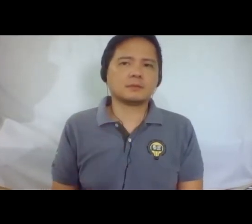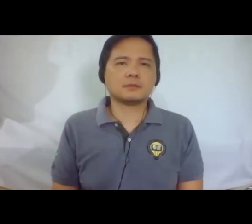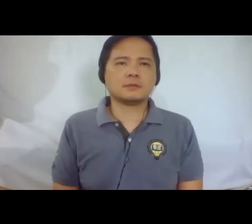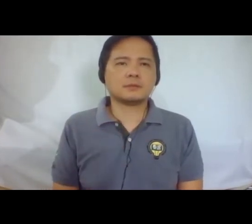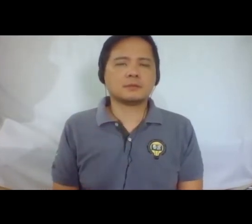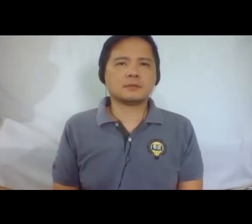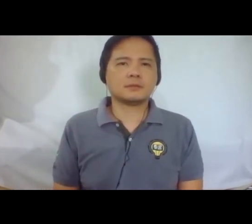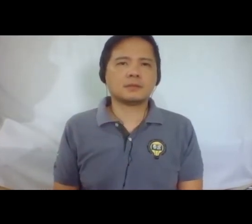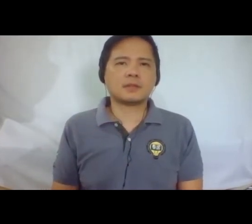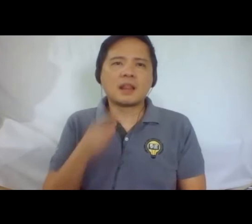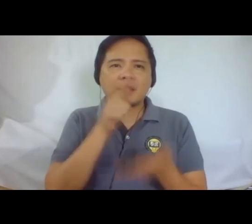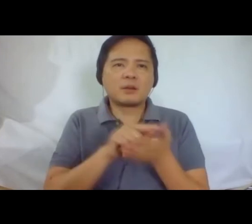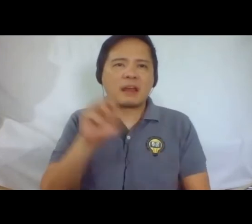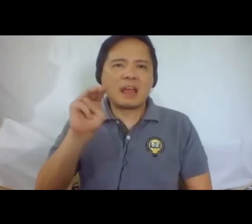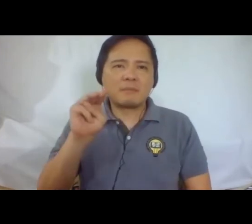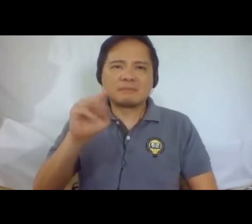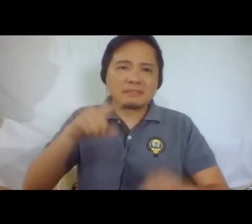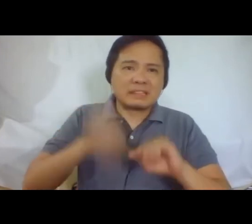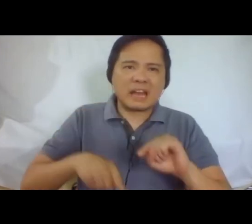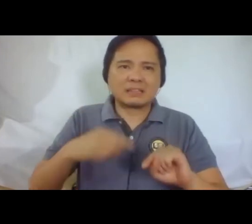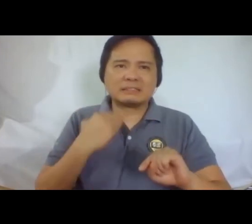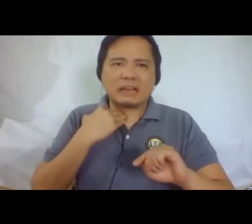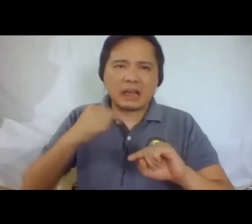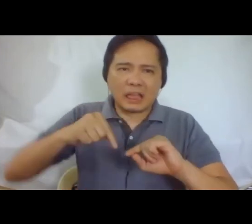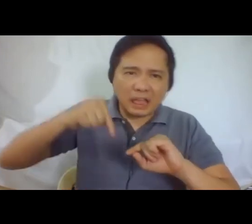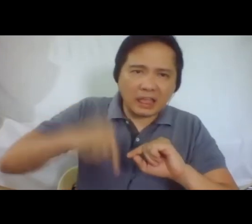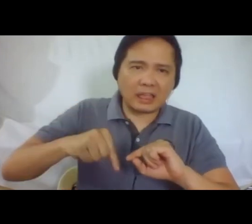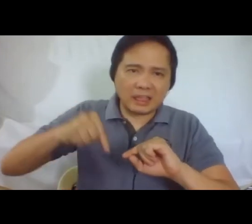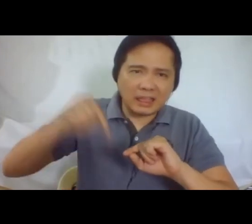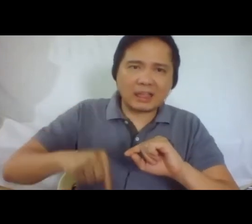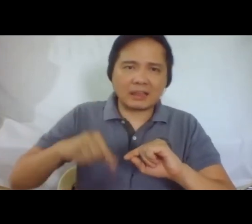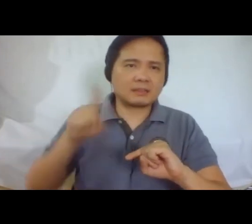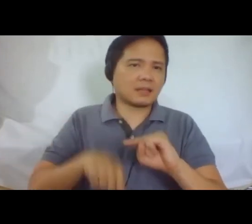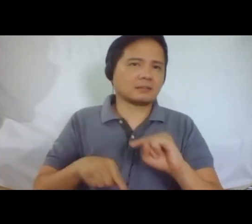M's here. There it goes.